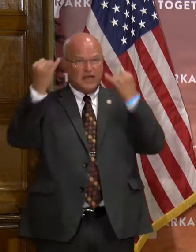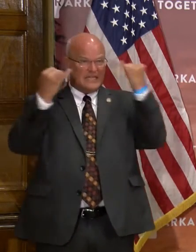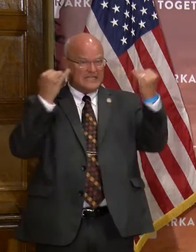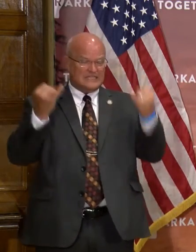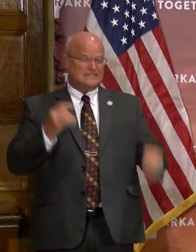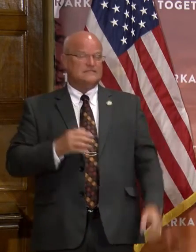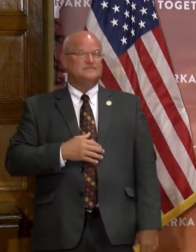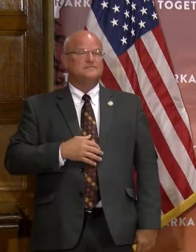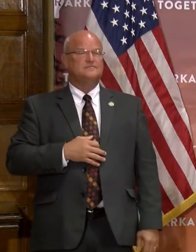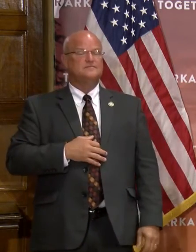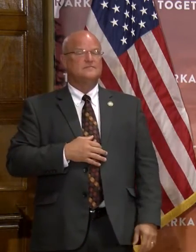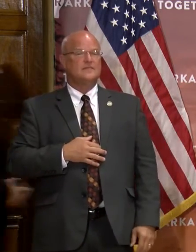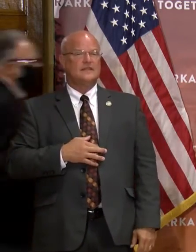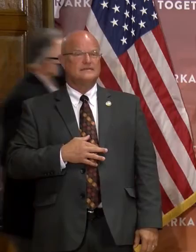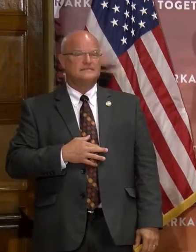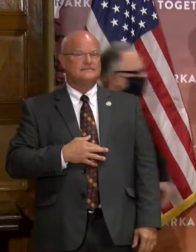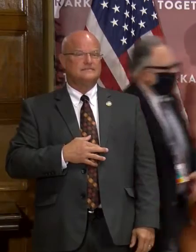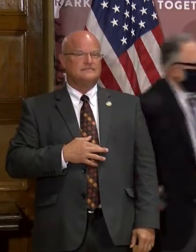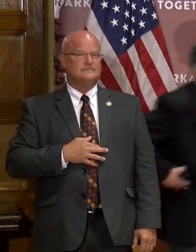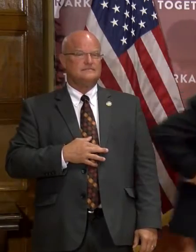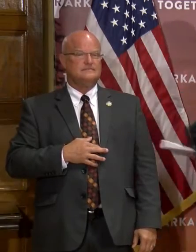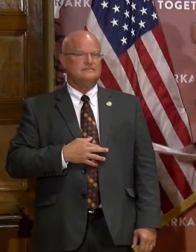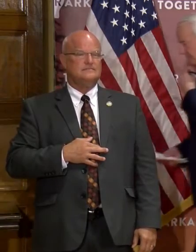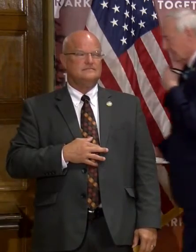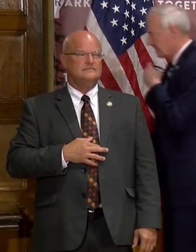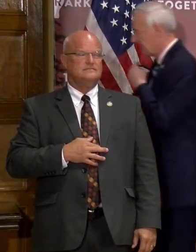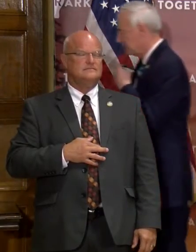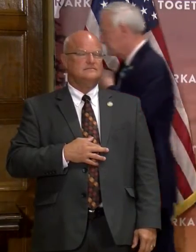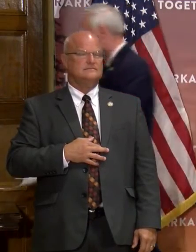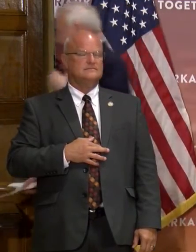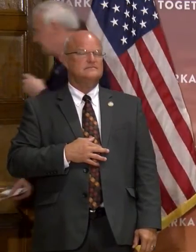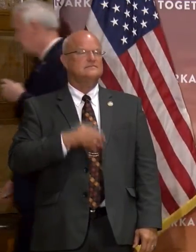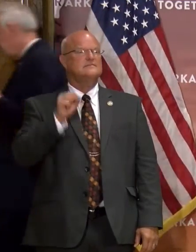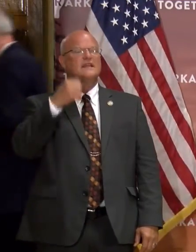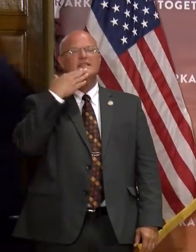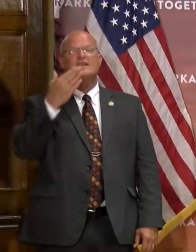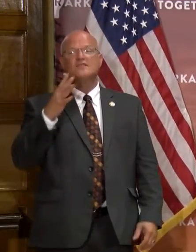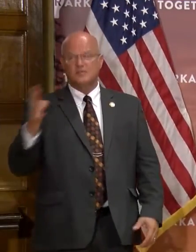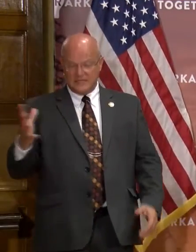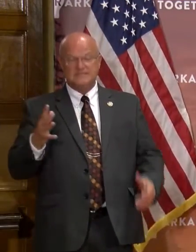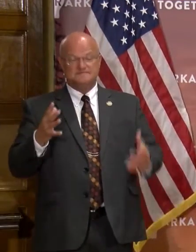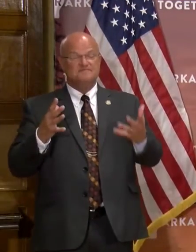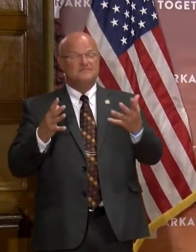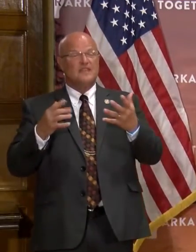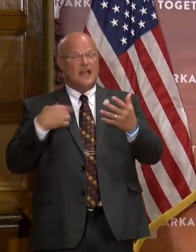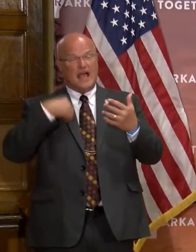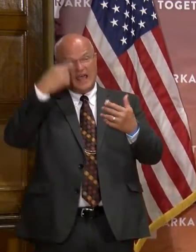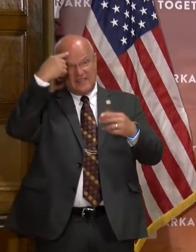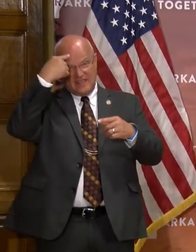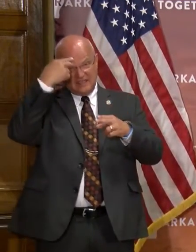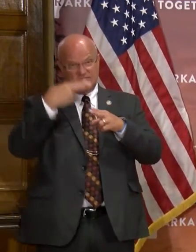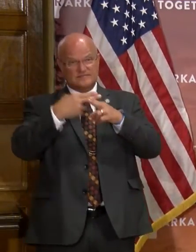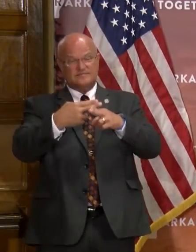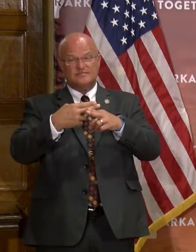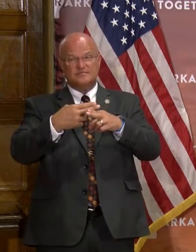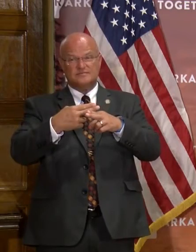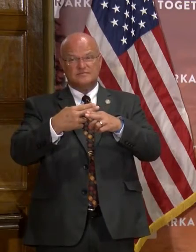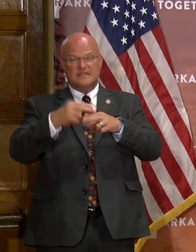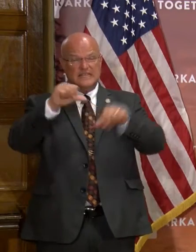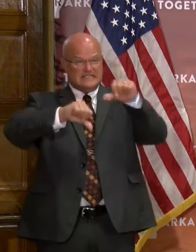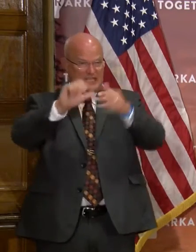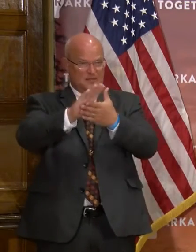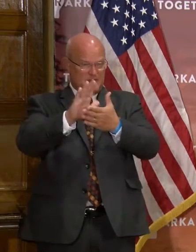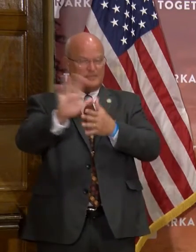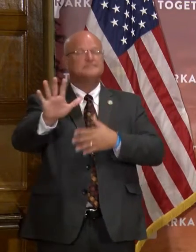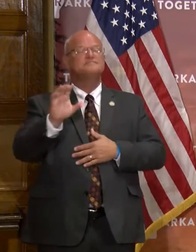less effective than masks. Yes, thank you very much. So I believe you're referring to the science paper.